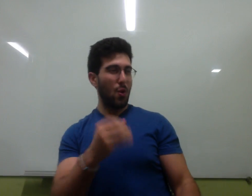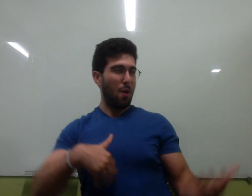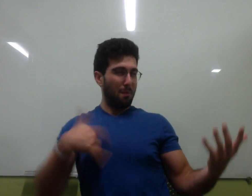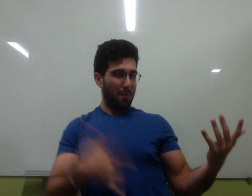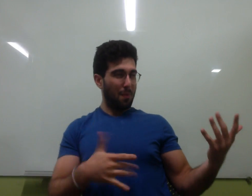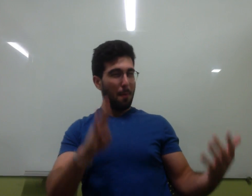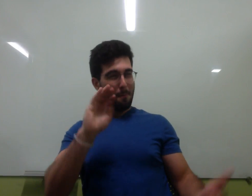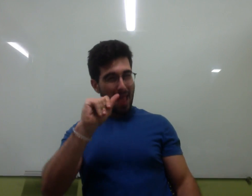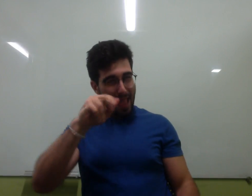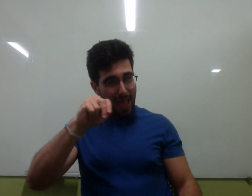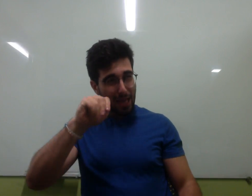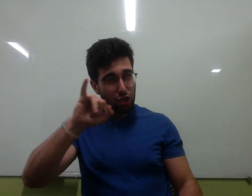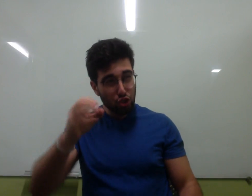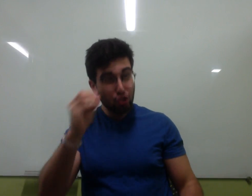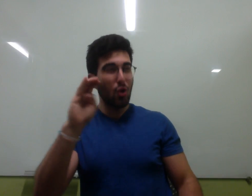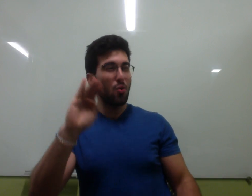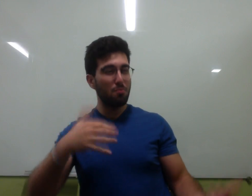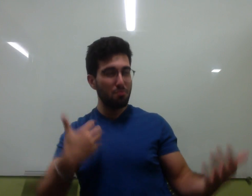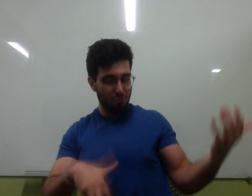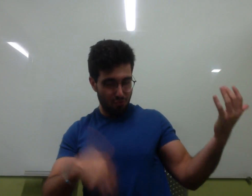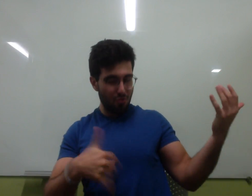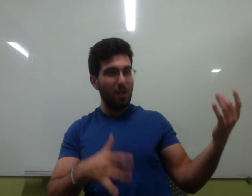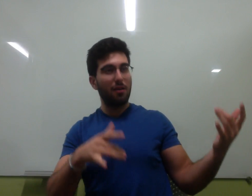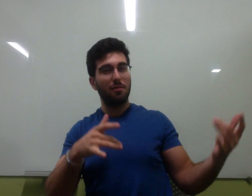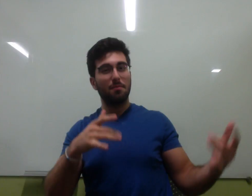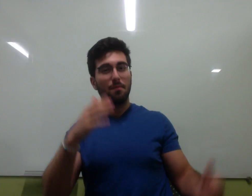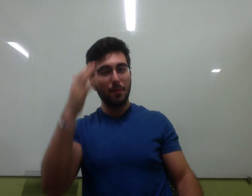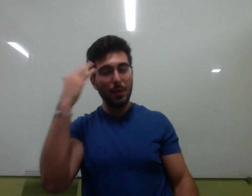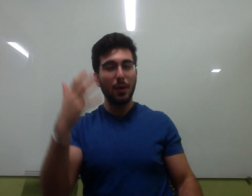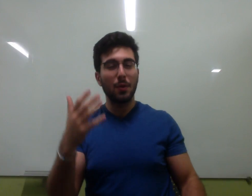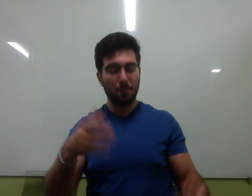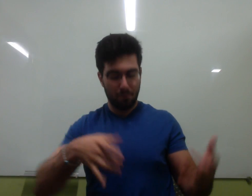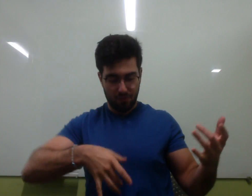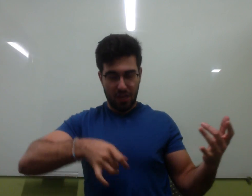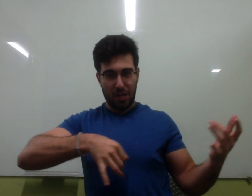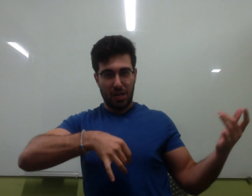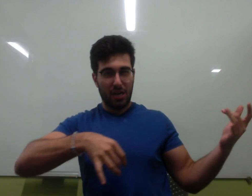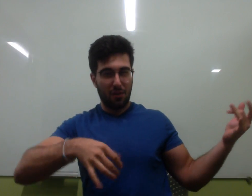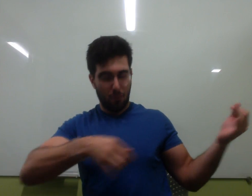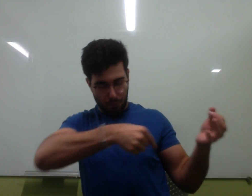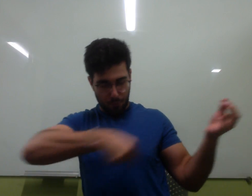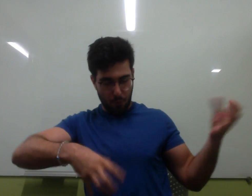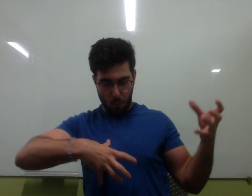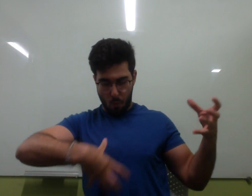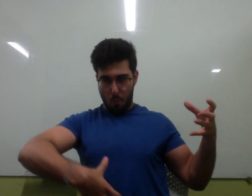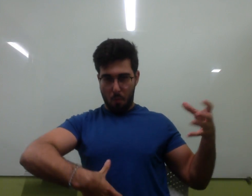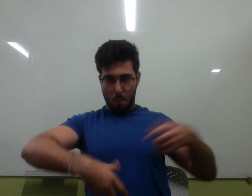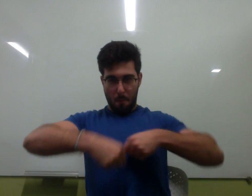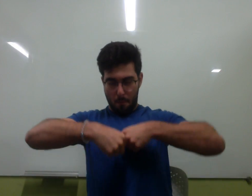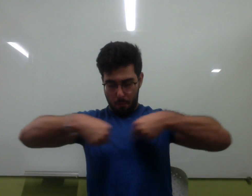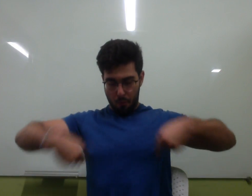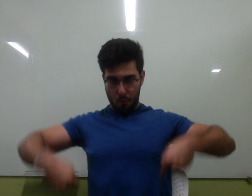No? No. It's just, they just sort of glide, man, and they're so big, and their necks are going forward and backward, kind